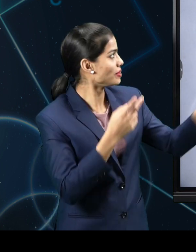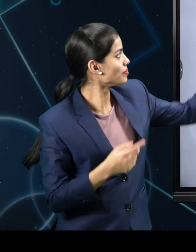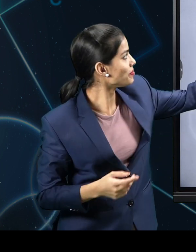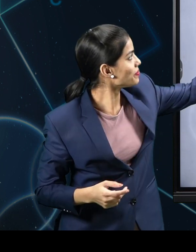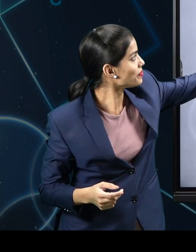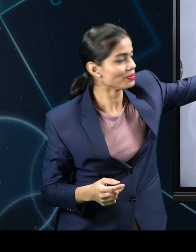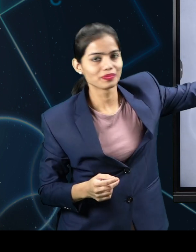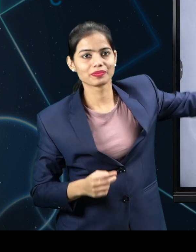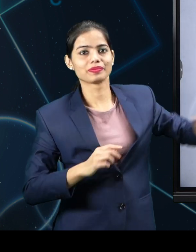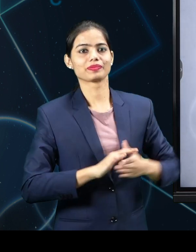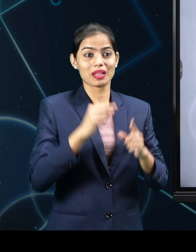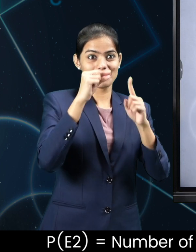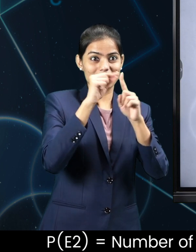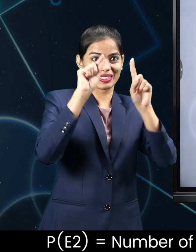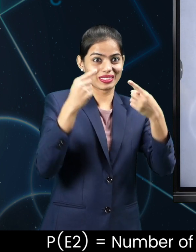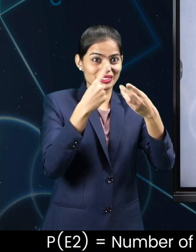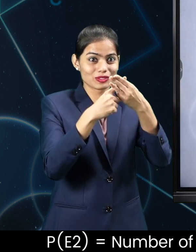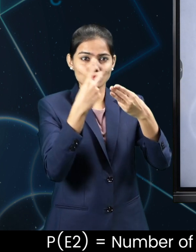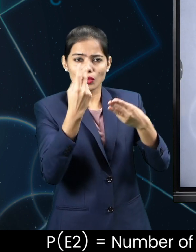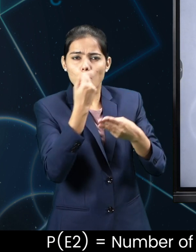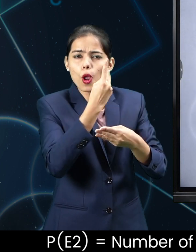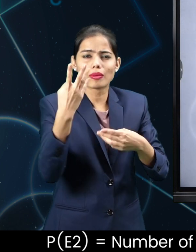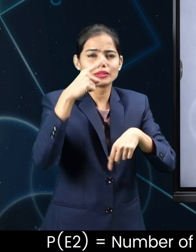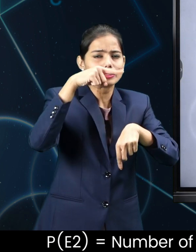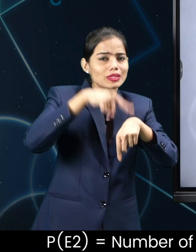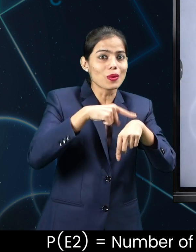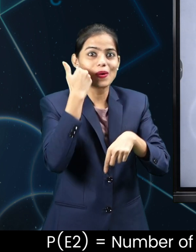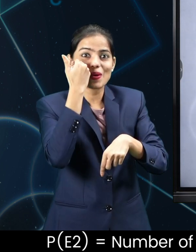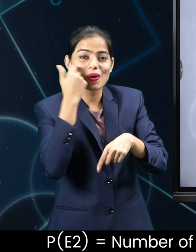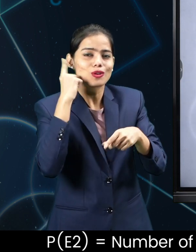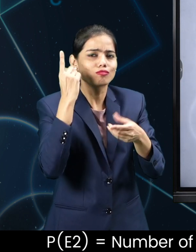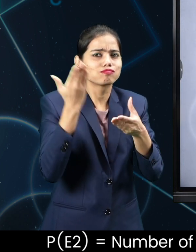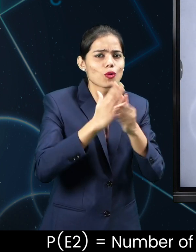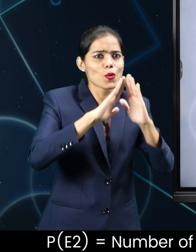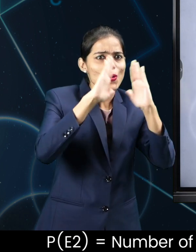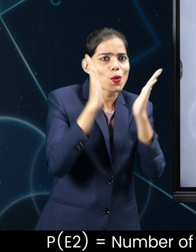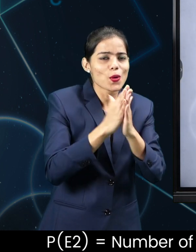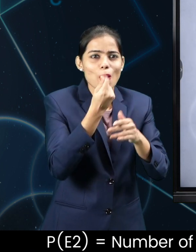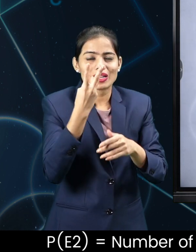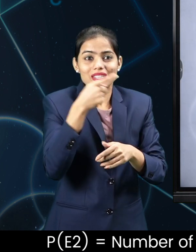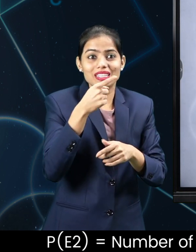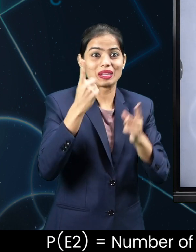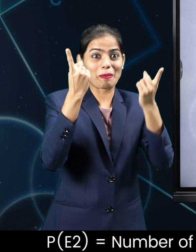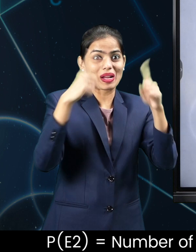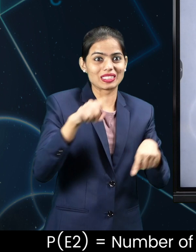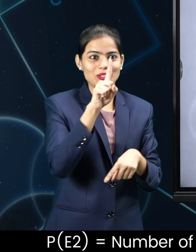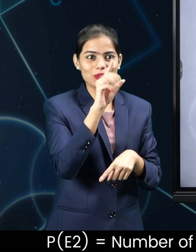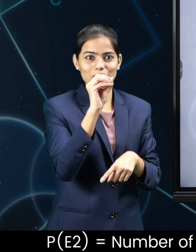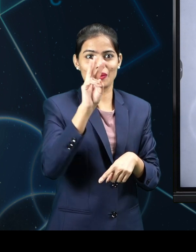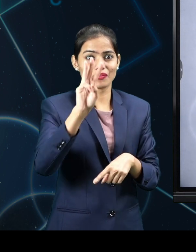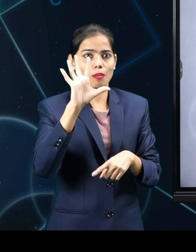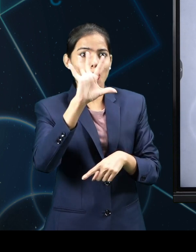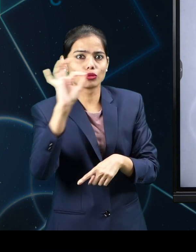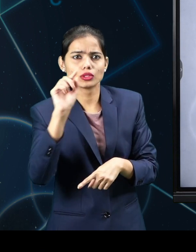to 0.204. P of E2 is equal to number of times yellow recorded by total number of